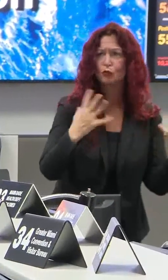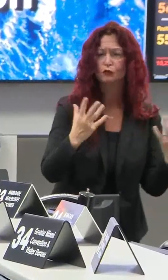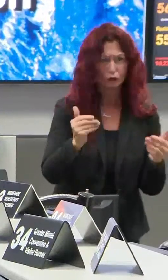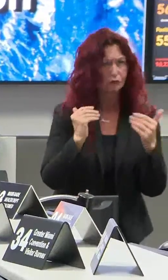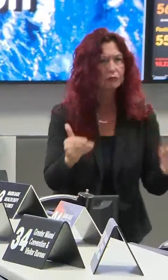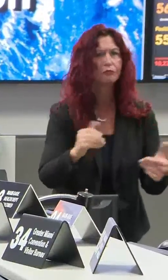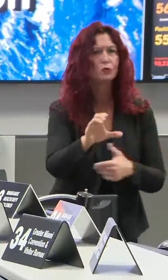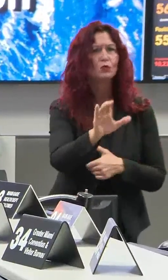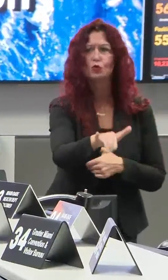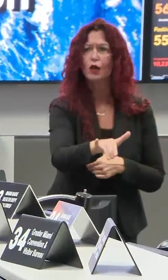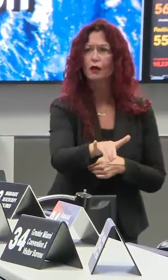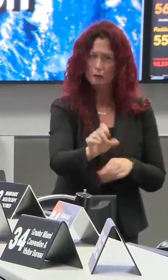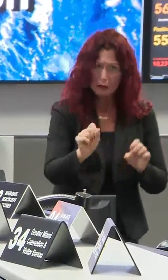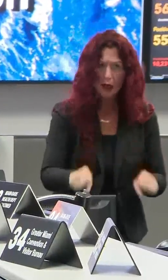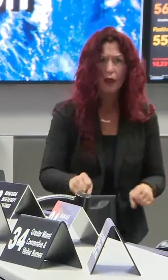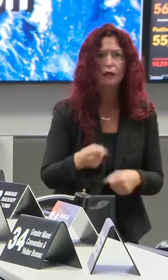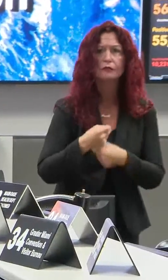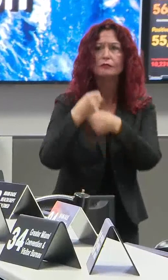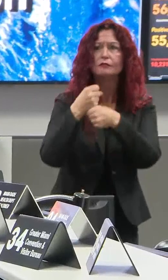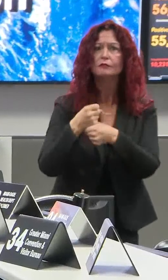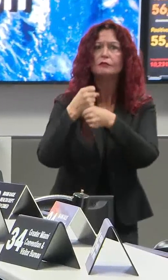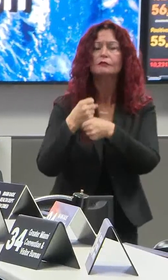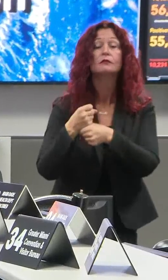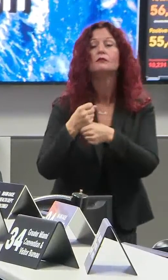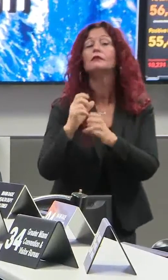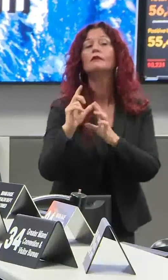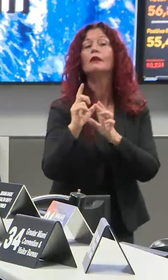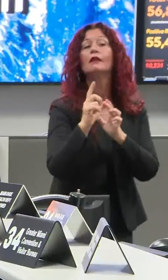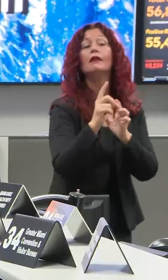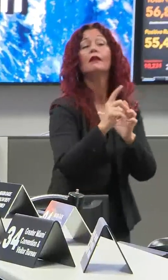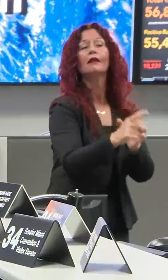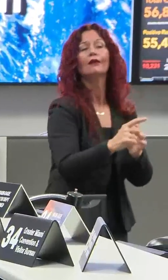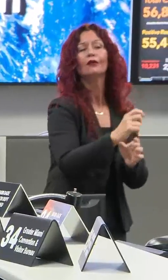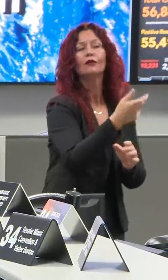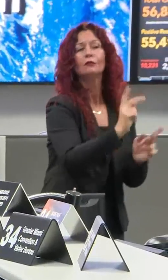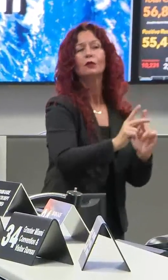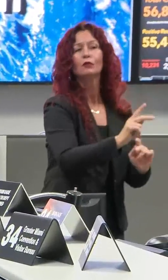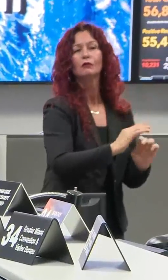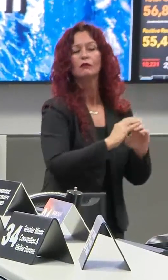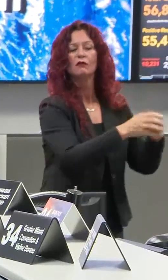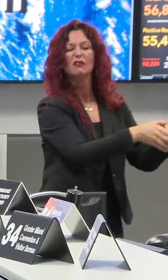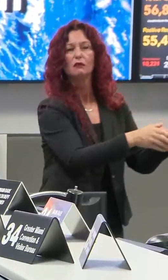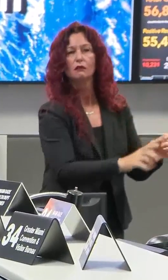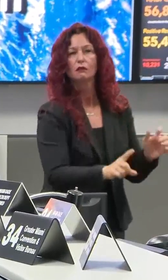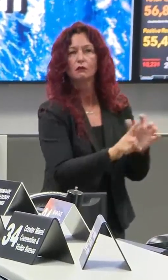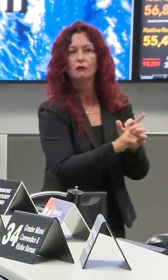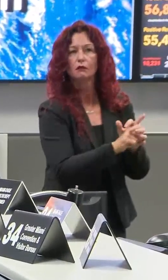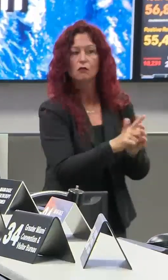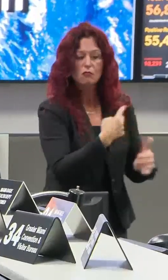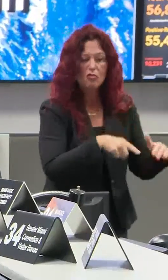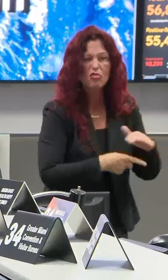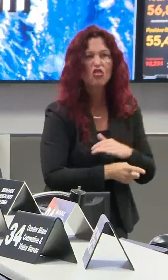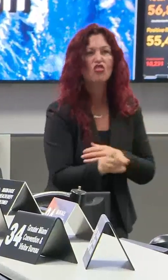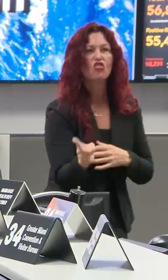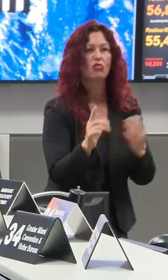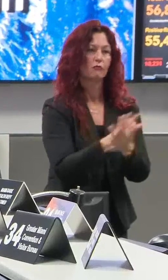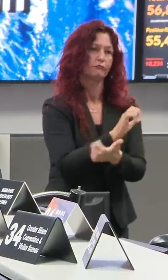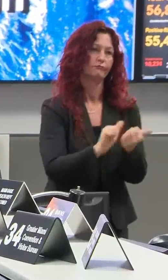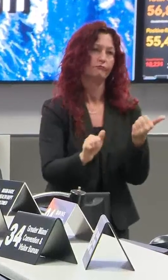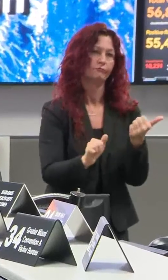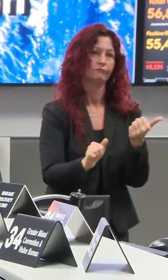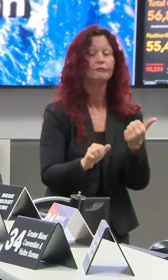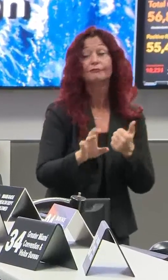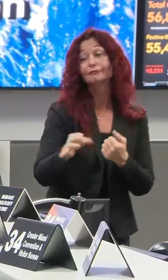some people joined your group that were not part of the total group. That started the problem. Very similar to what happened